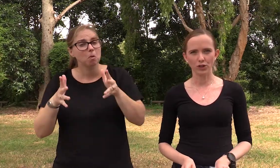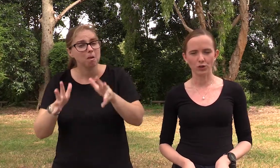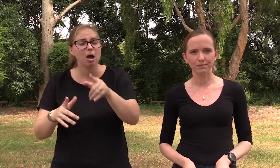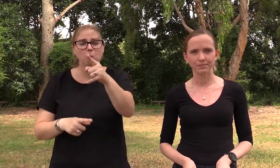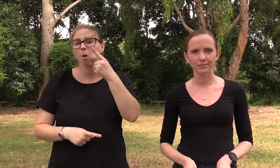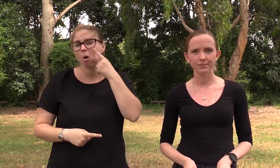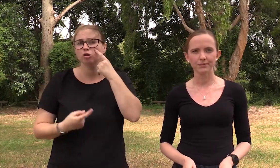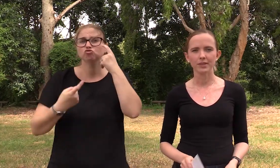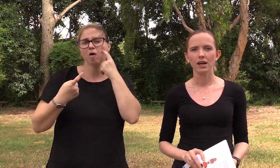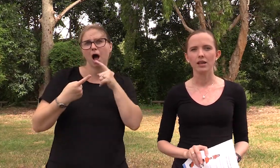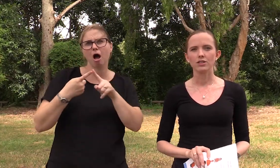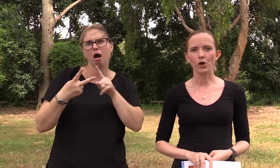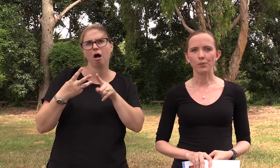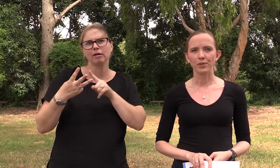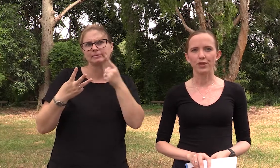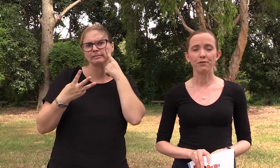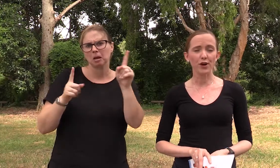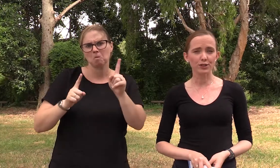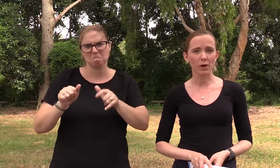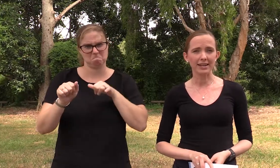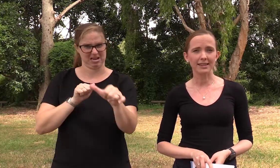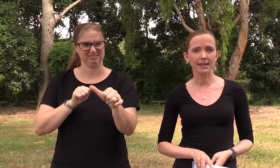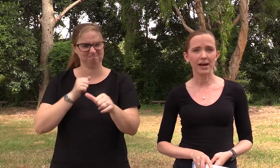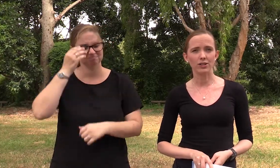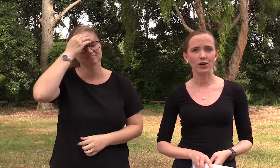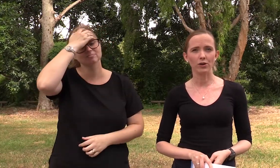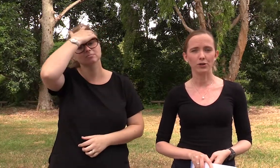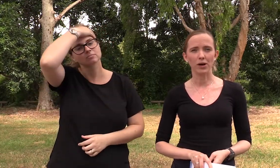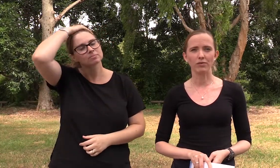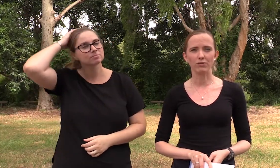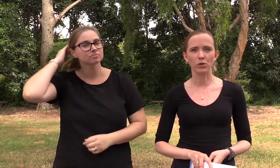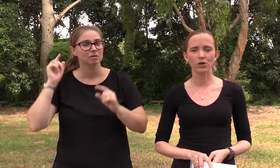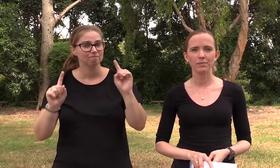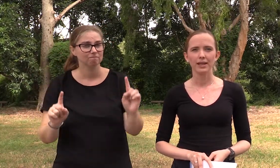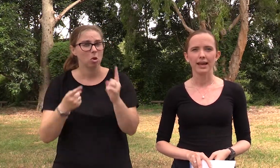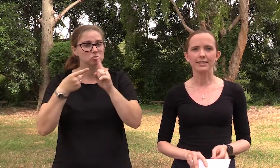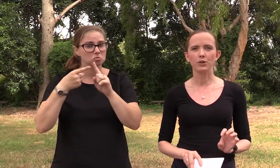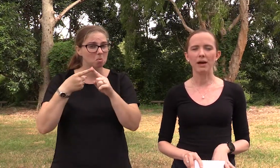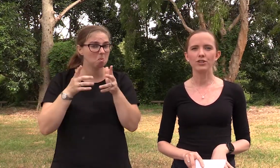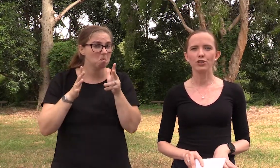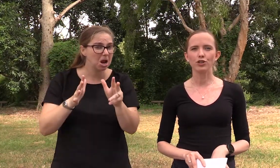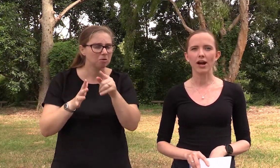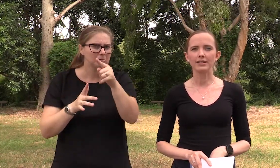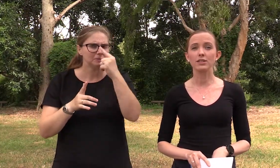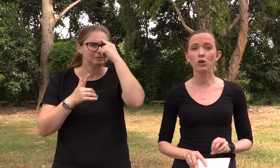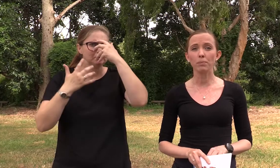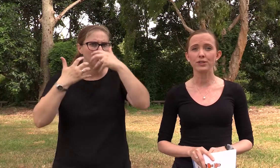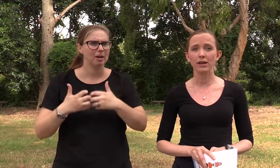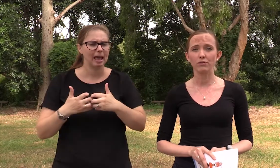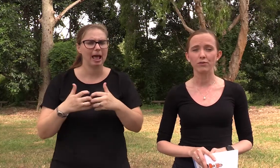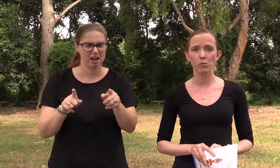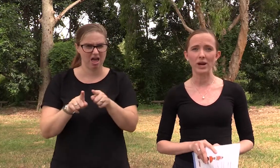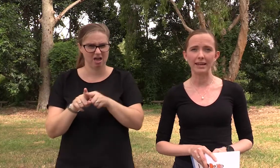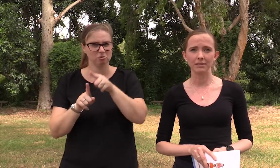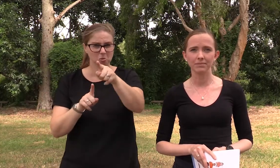best for you. So, the first way to think about turning on your pelvic floor is to imagine you're trying to stop